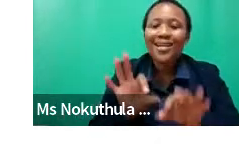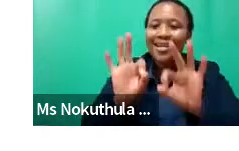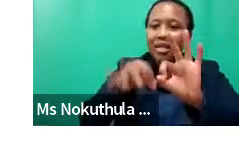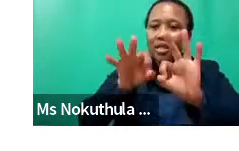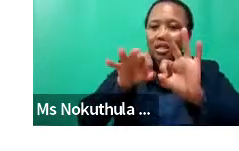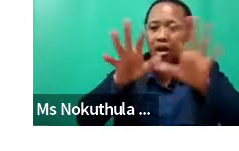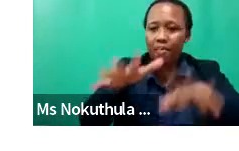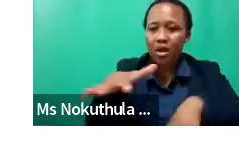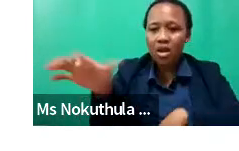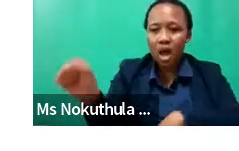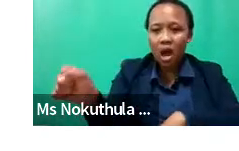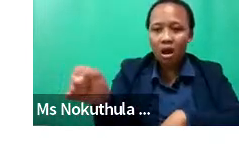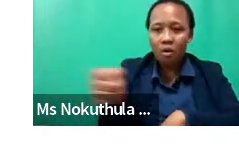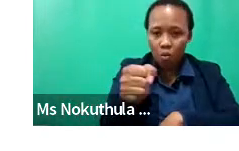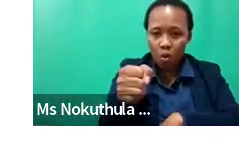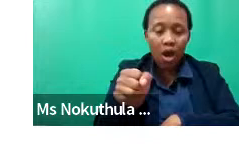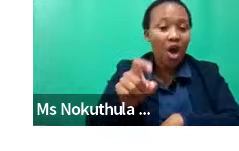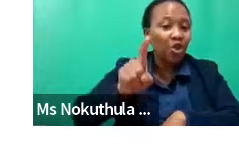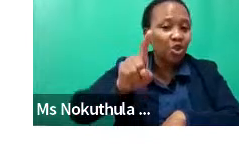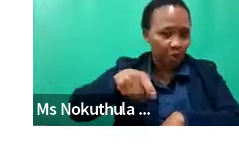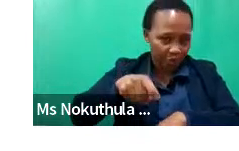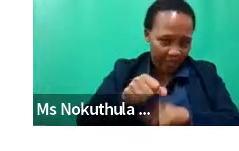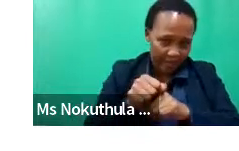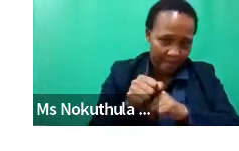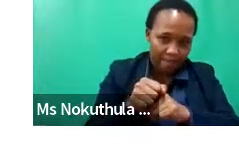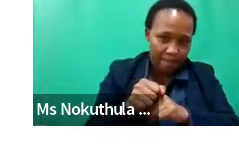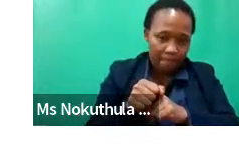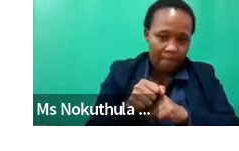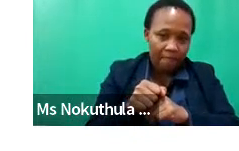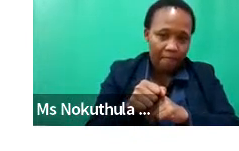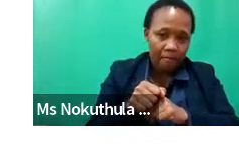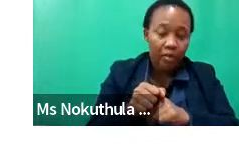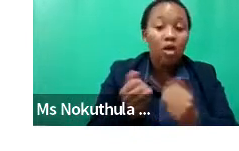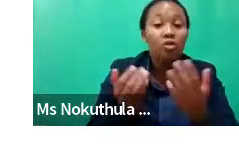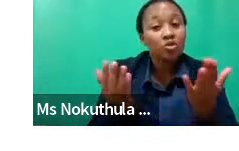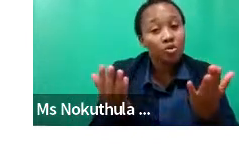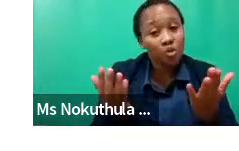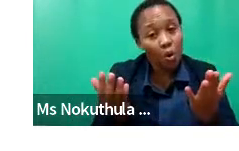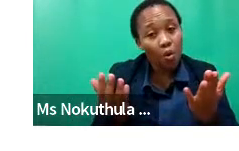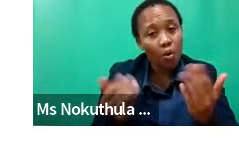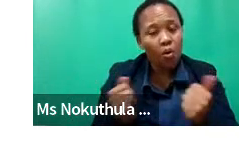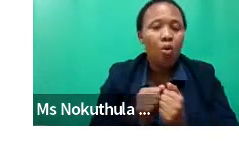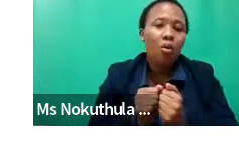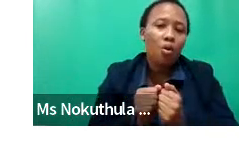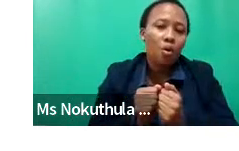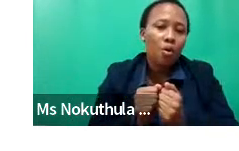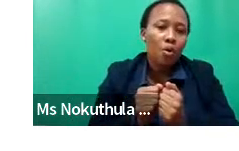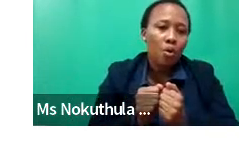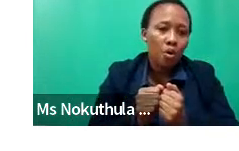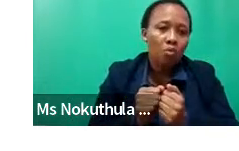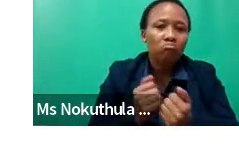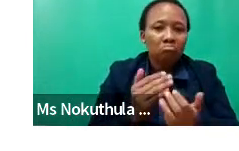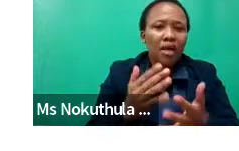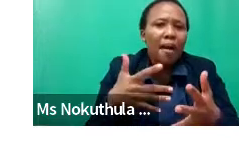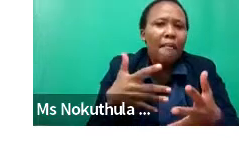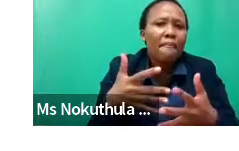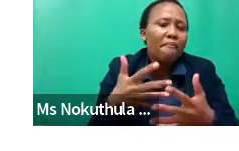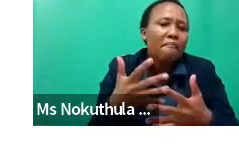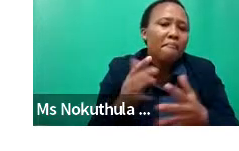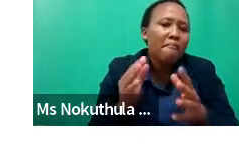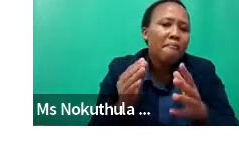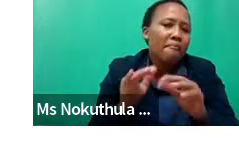but that this did not happen. So the interpreters, it was just a matter of garbage in, garbage